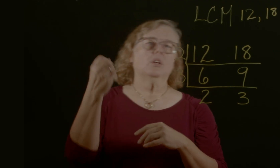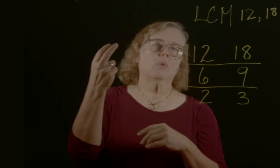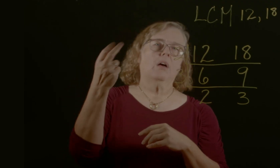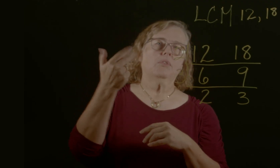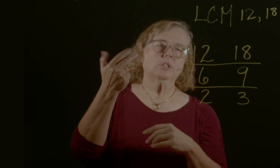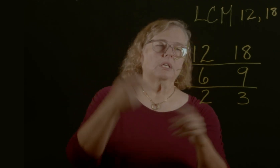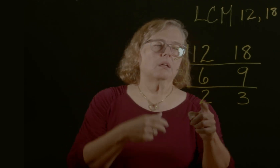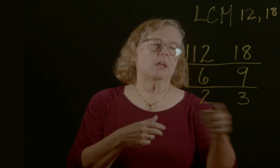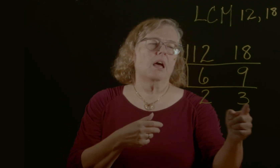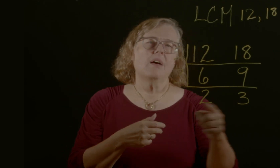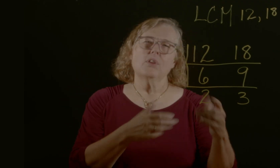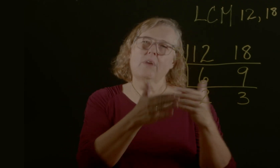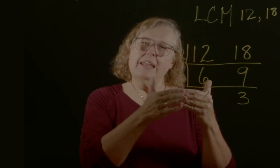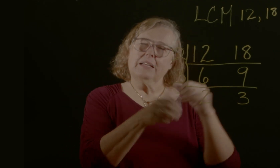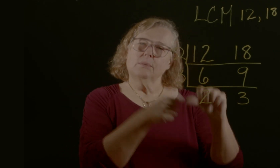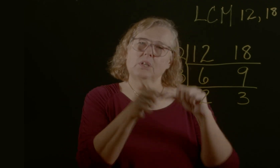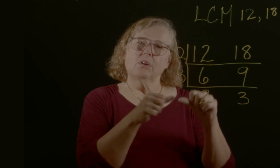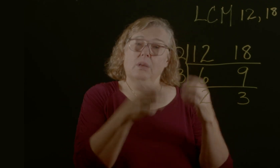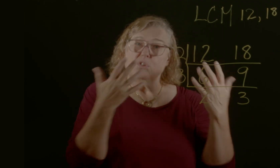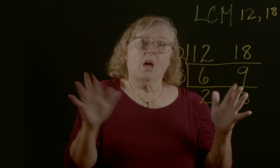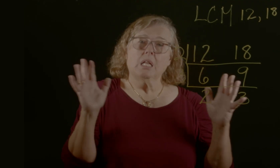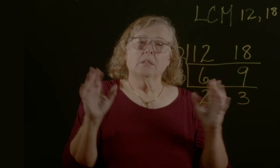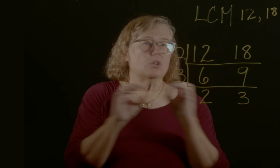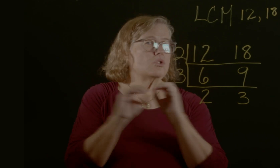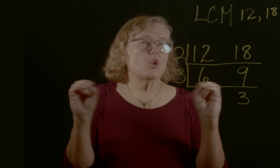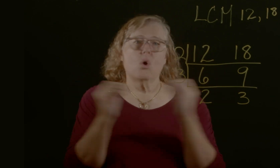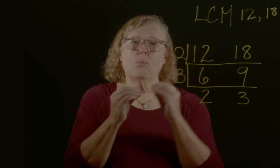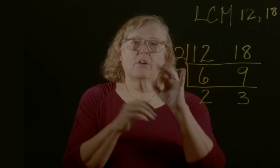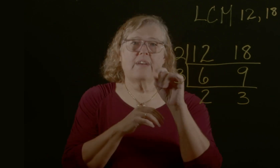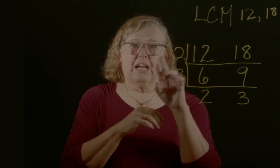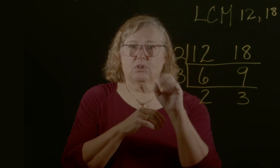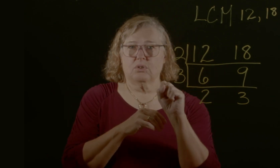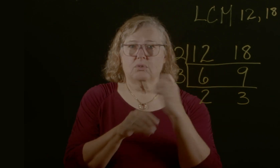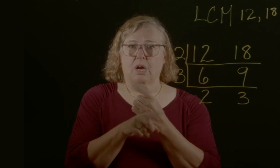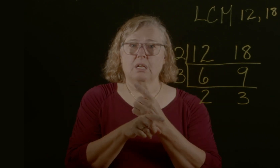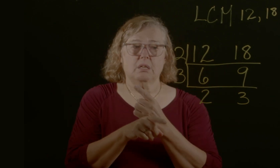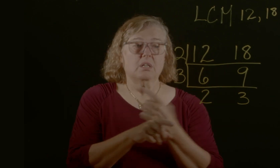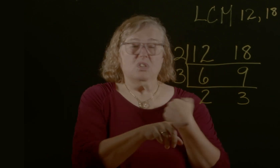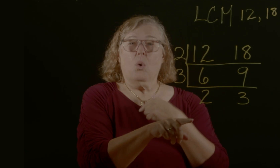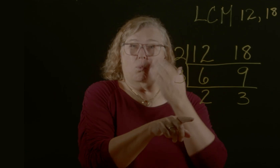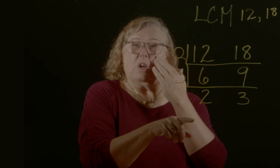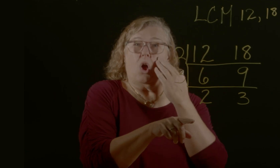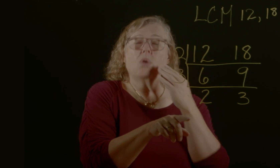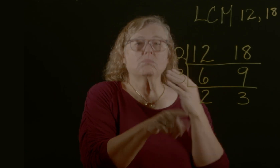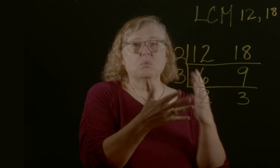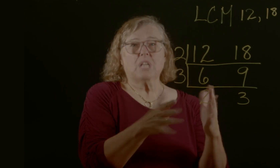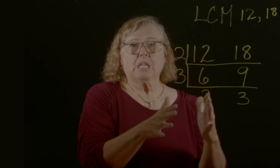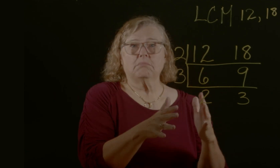8, 12, 13, that if these leftovers are right next to each other, we're done. There's no more common factors. So we know that we